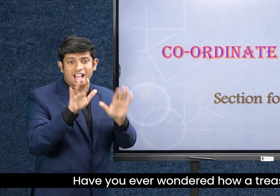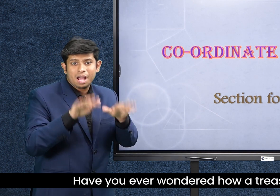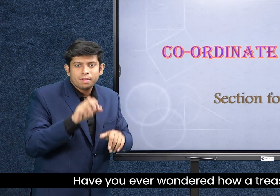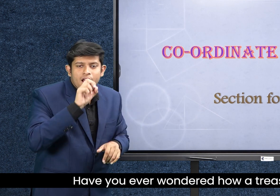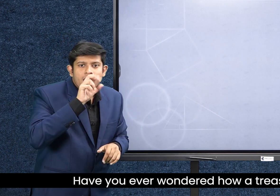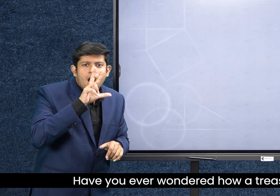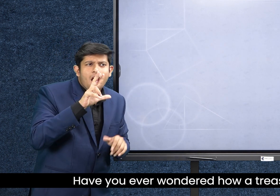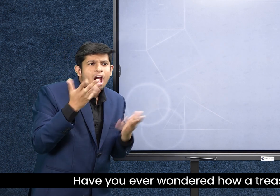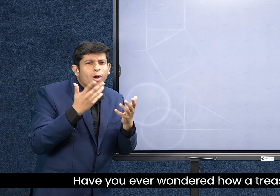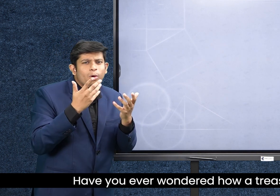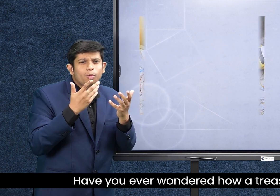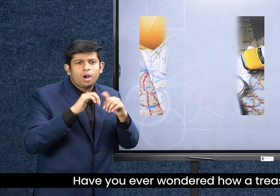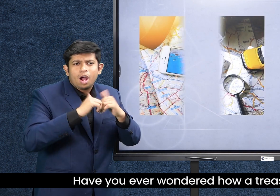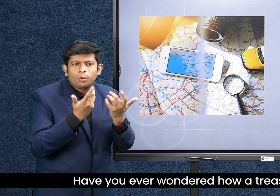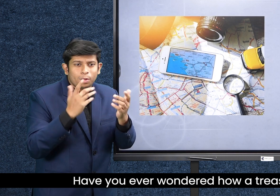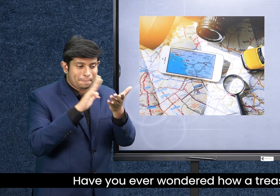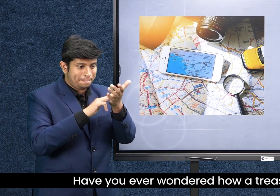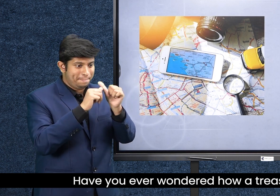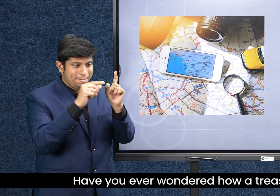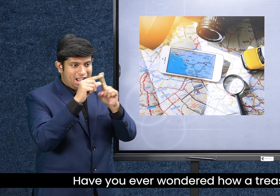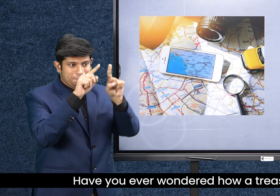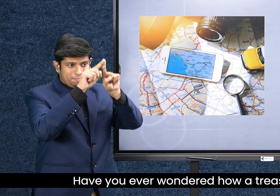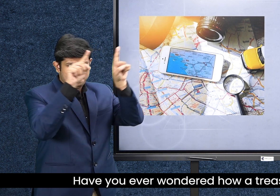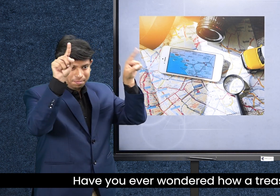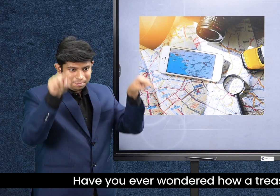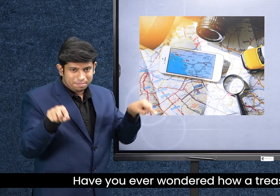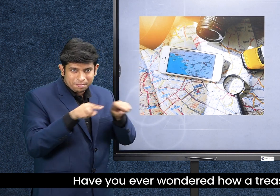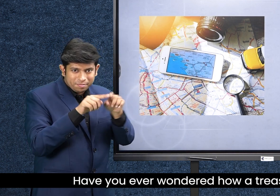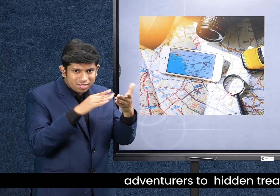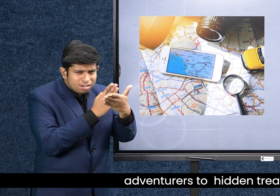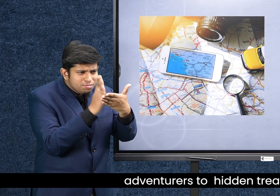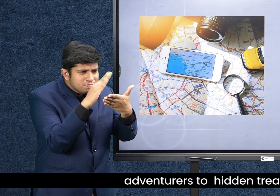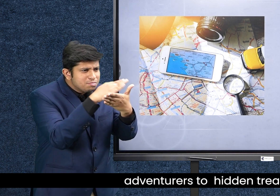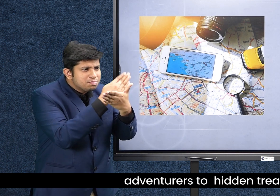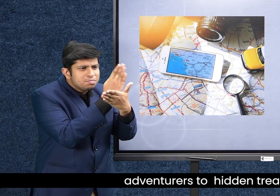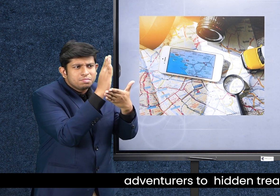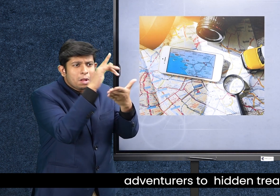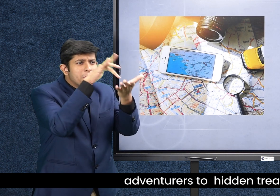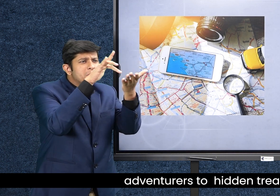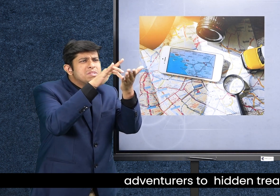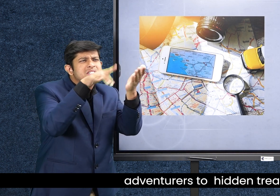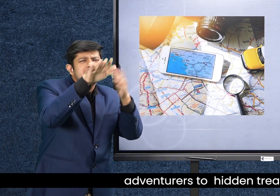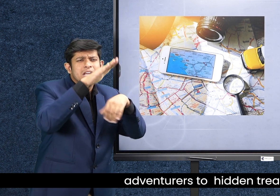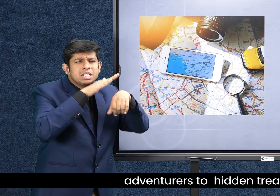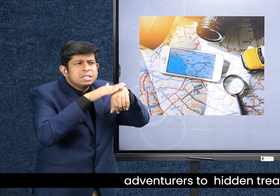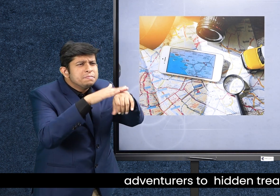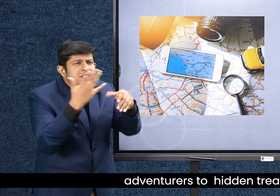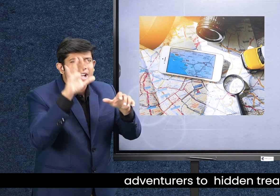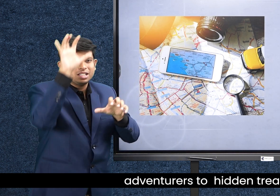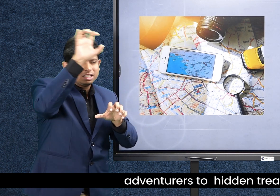Have you ever wondered how a treasure map leads adventurers to hidden treasures?